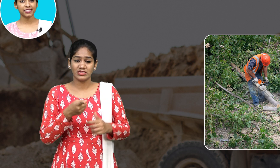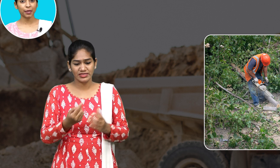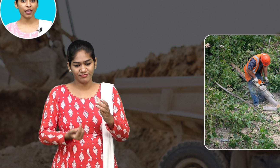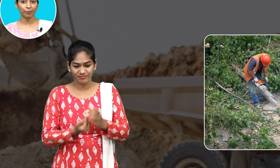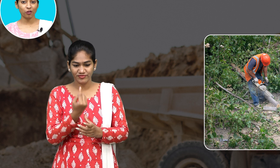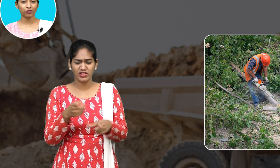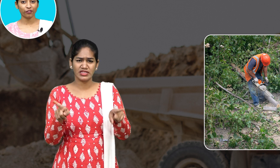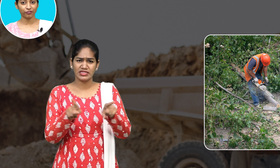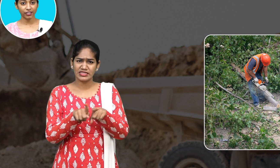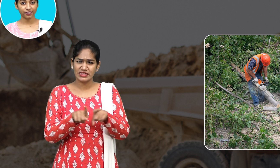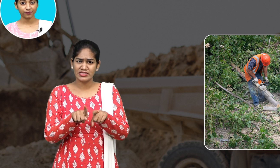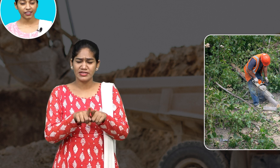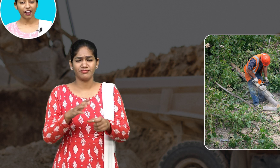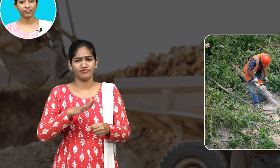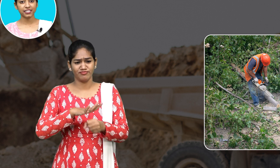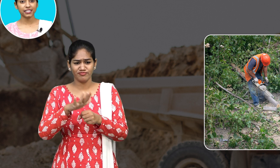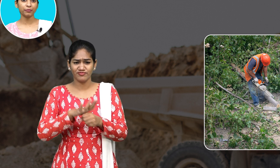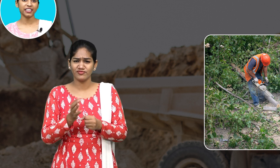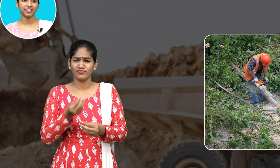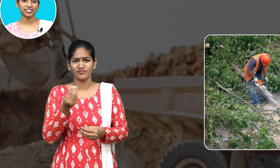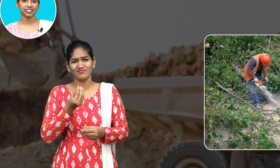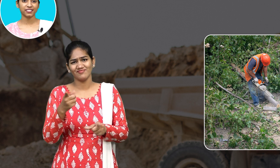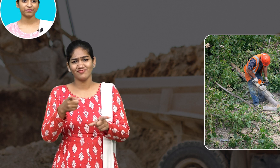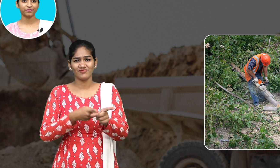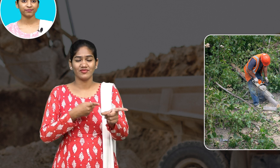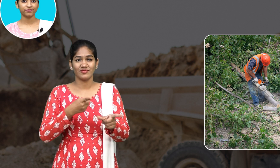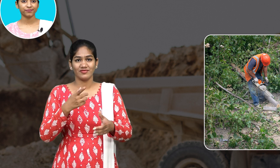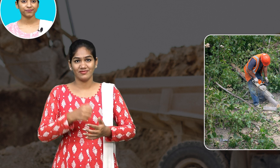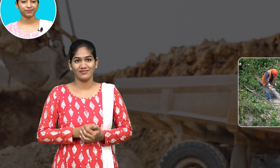the same amount of wood after some years.